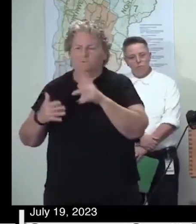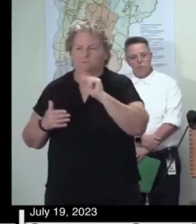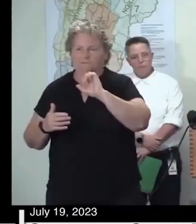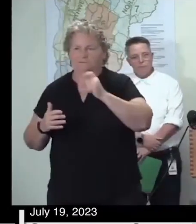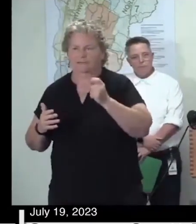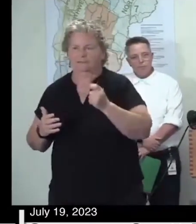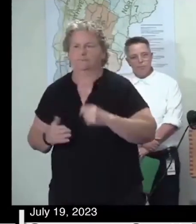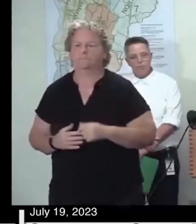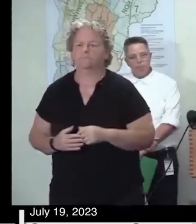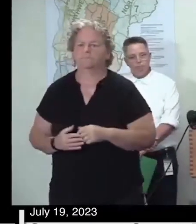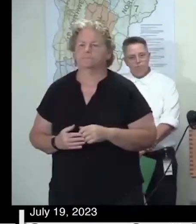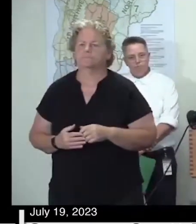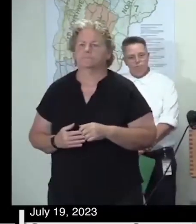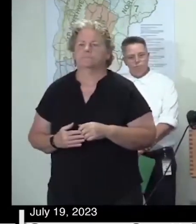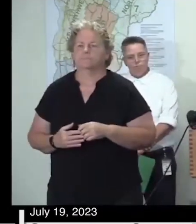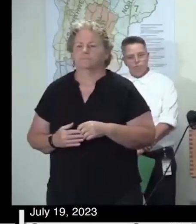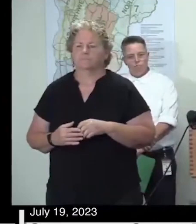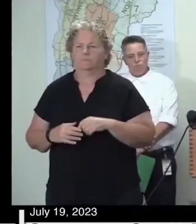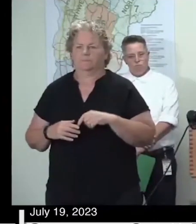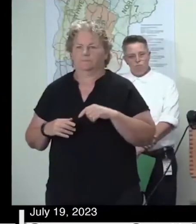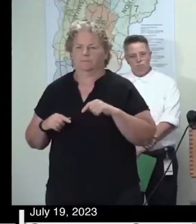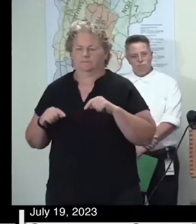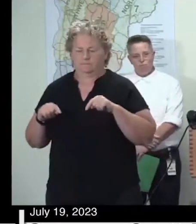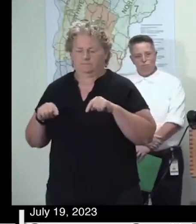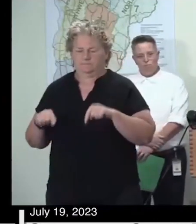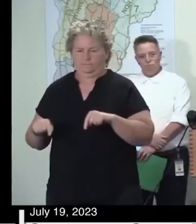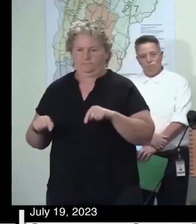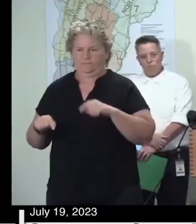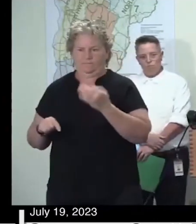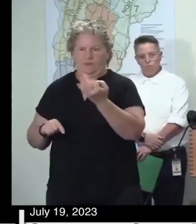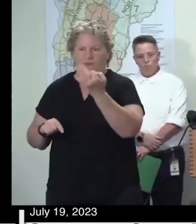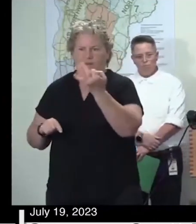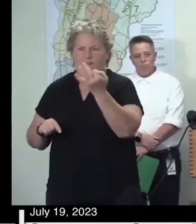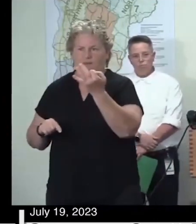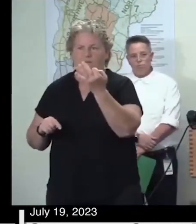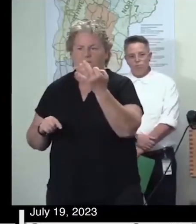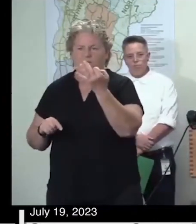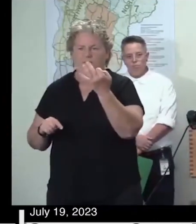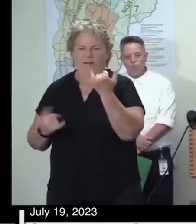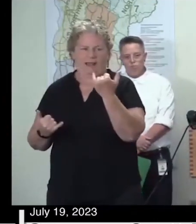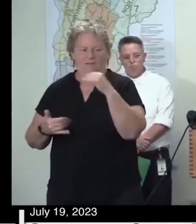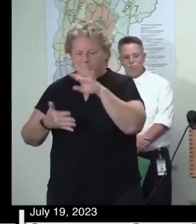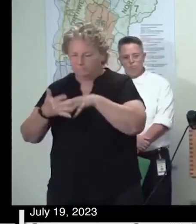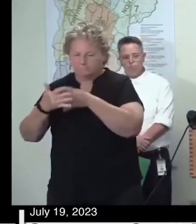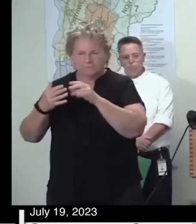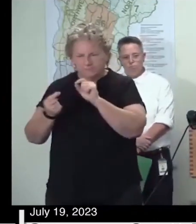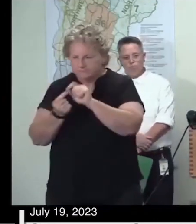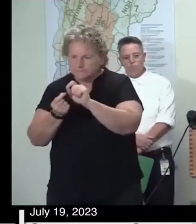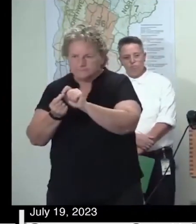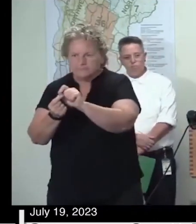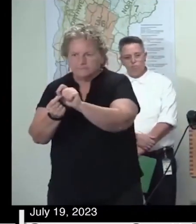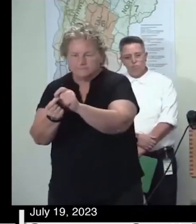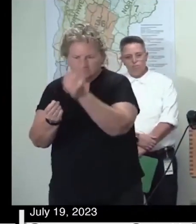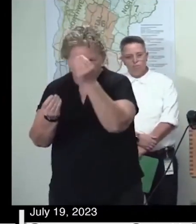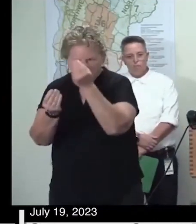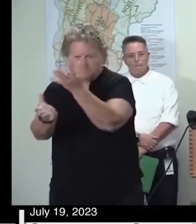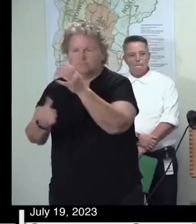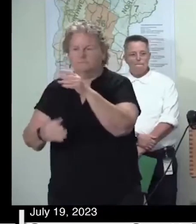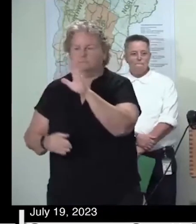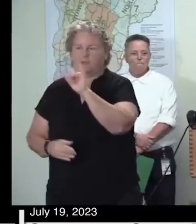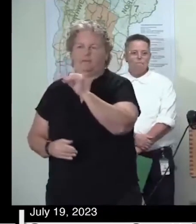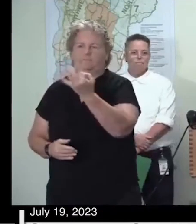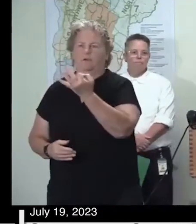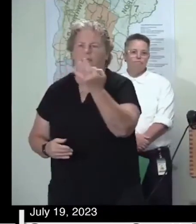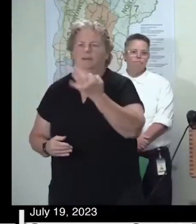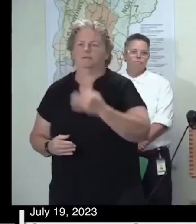help. Today, we'll also have an update from Commissioner Haas from the Department of Mental Health to go over tools available